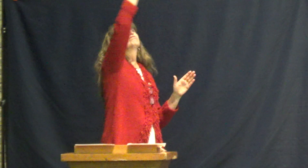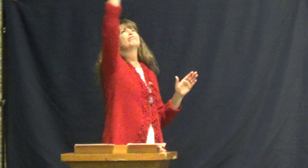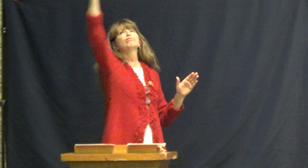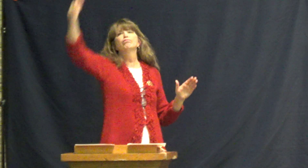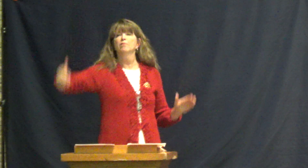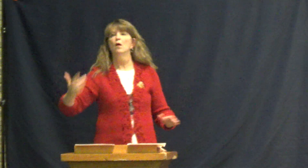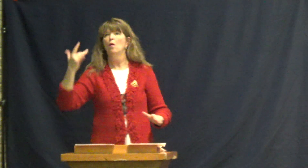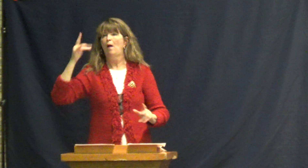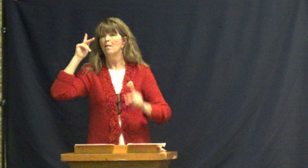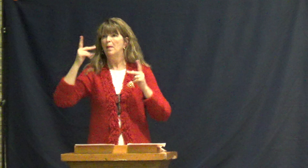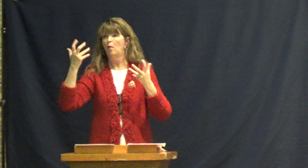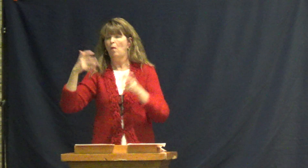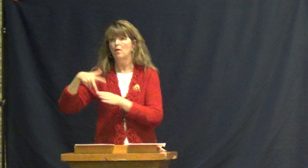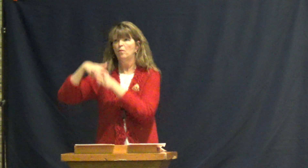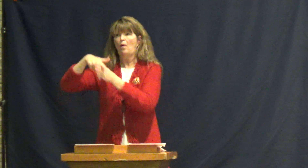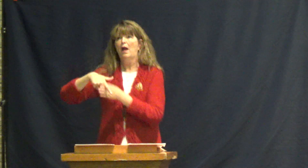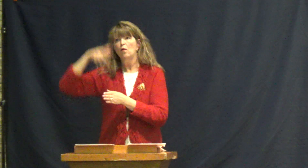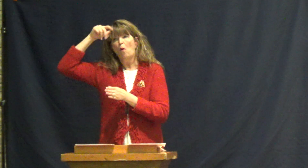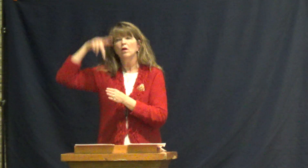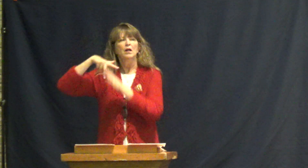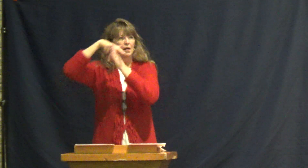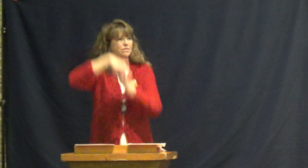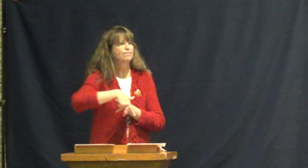a lot of the archways